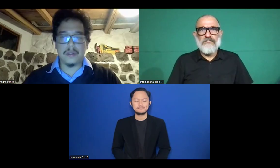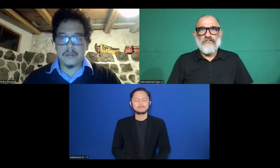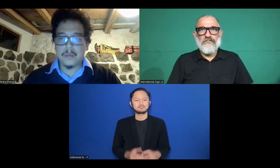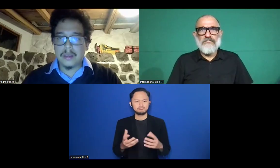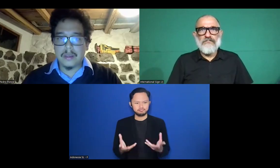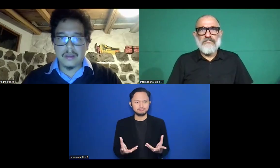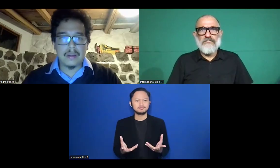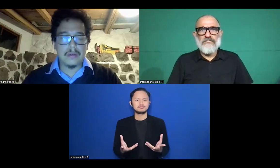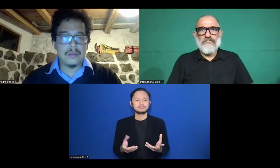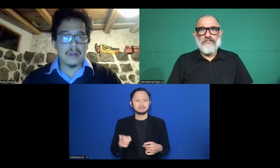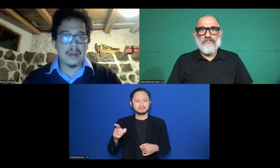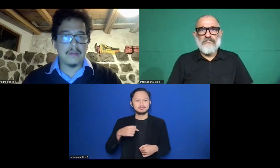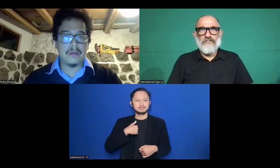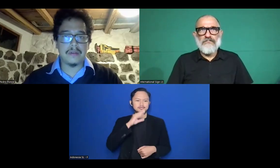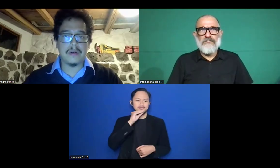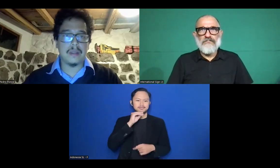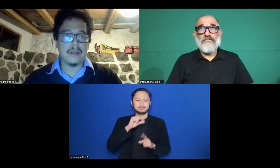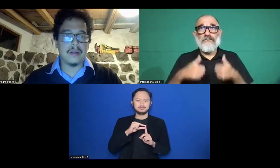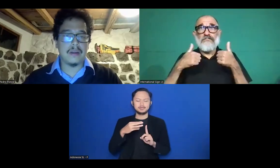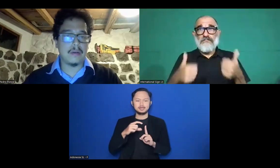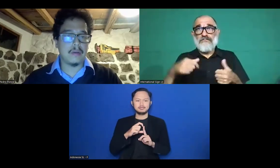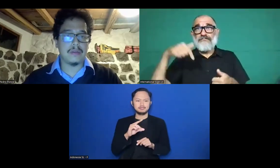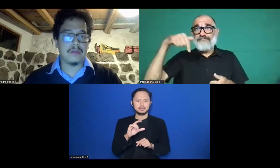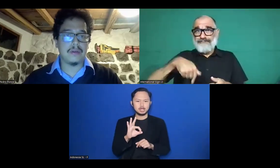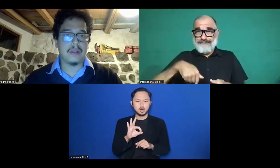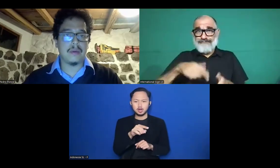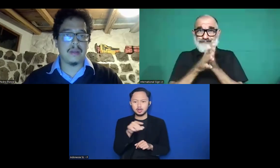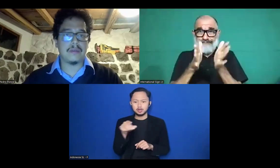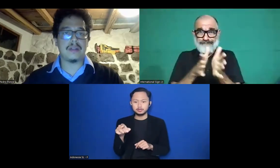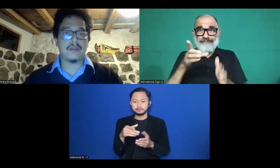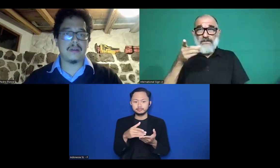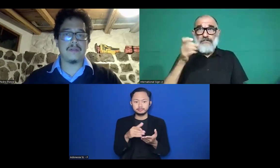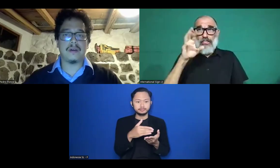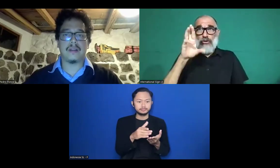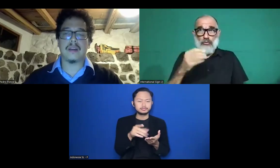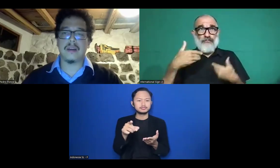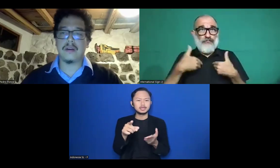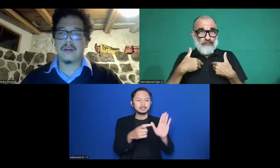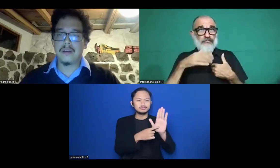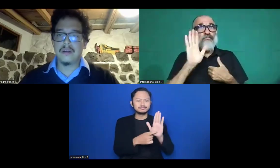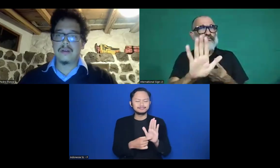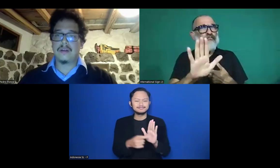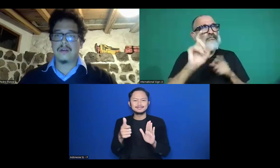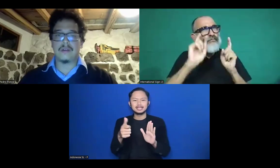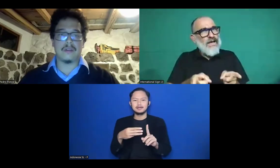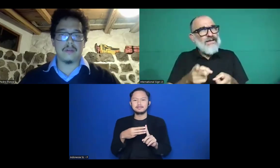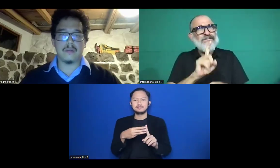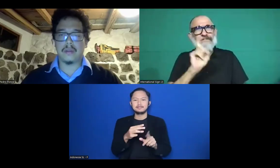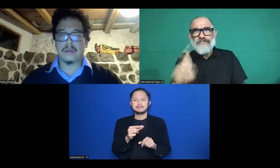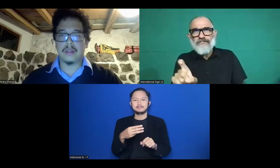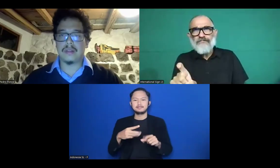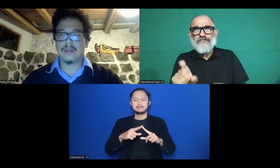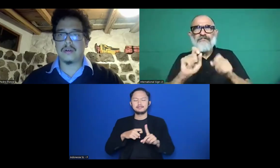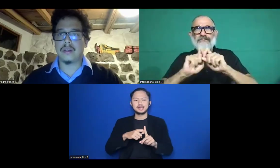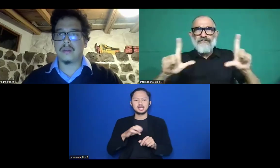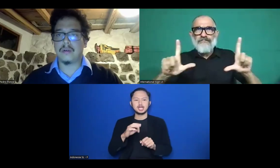This is Pedro speaking. You should have in your screen a request to join a breakout session. If you can click on the button